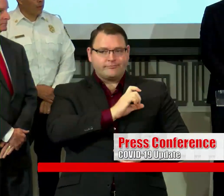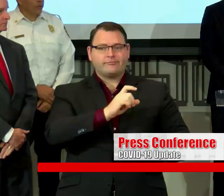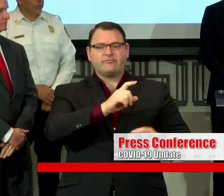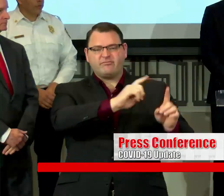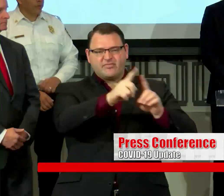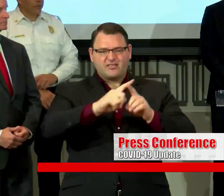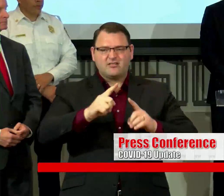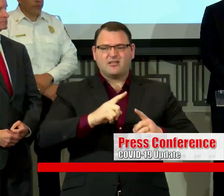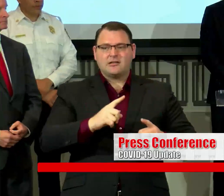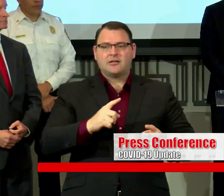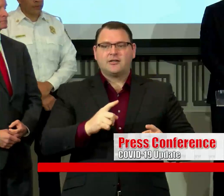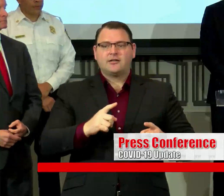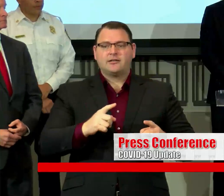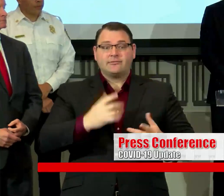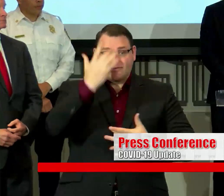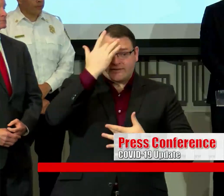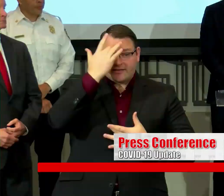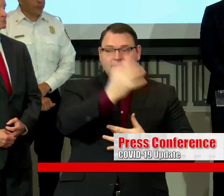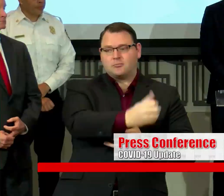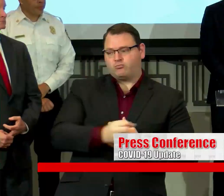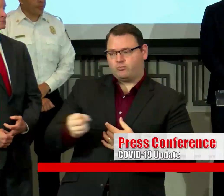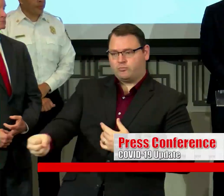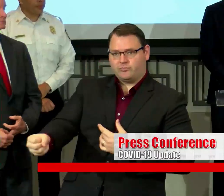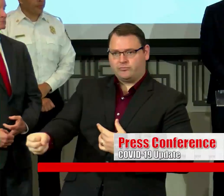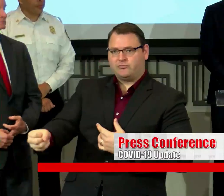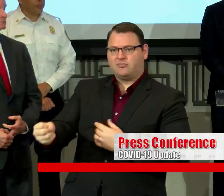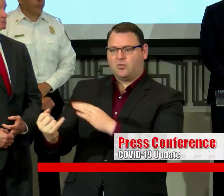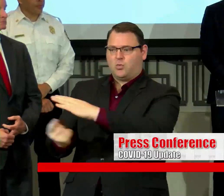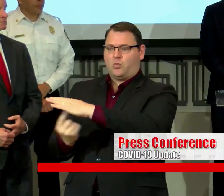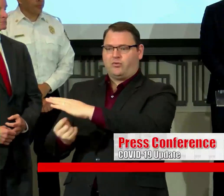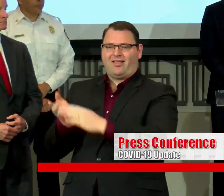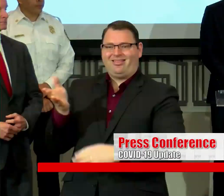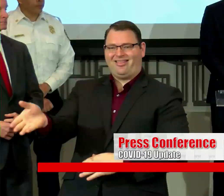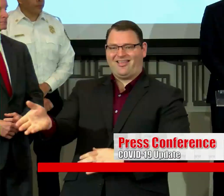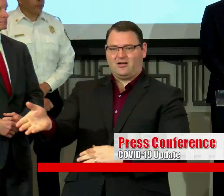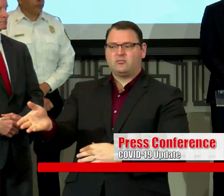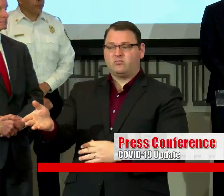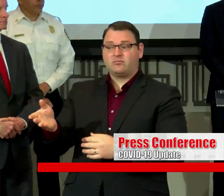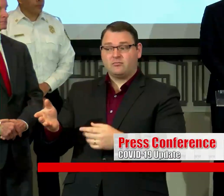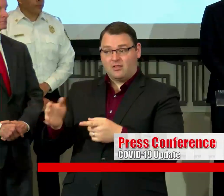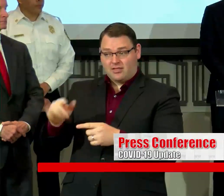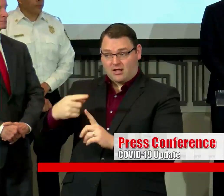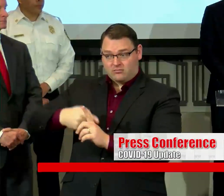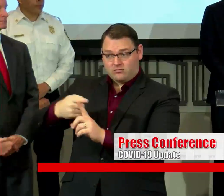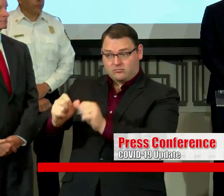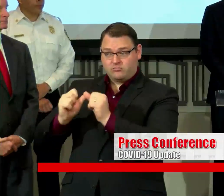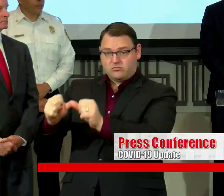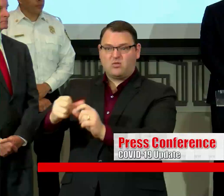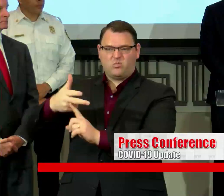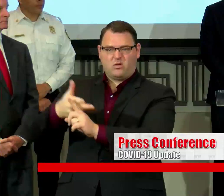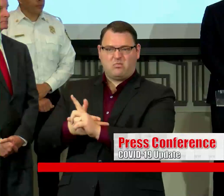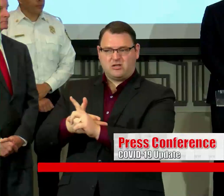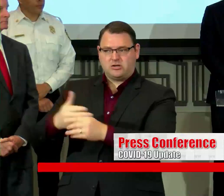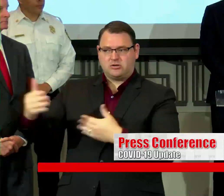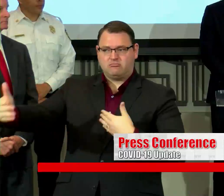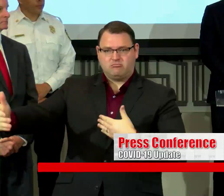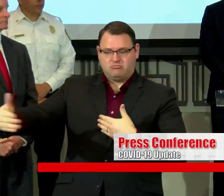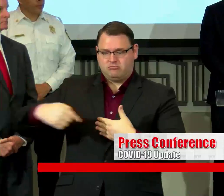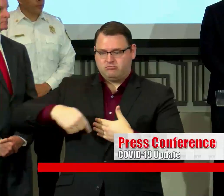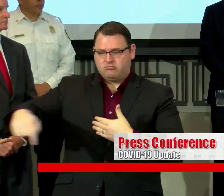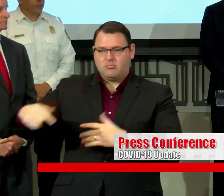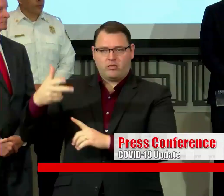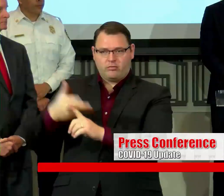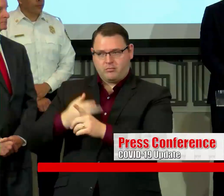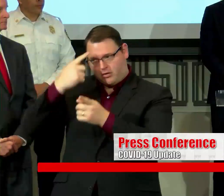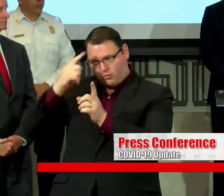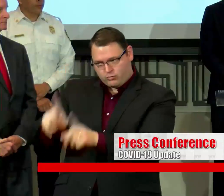agreement. And then there's a 3rd hotel that is also currently being used, and we'll solidify that